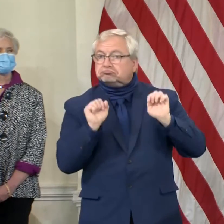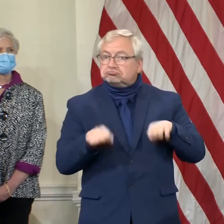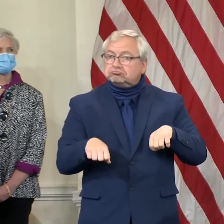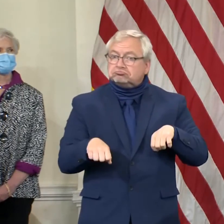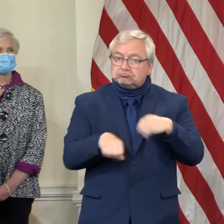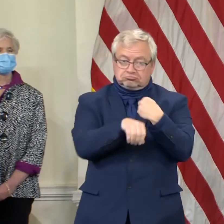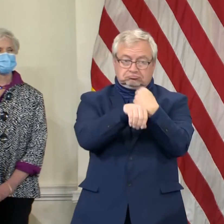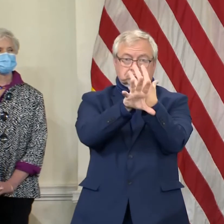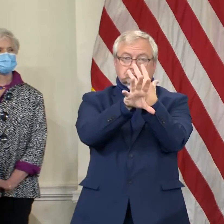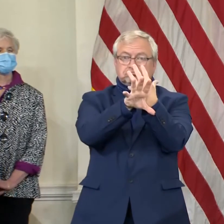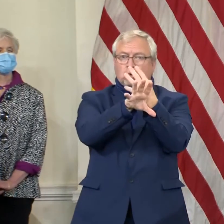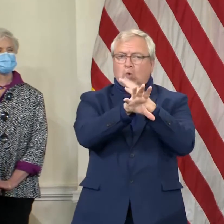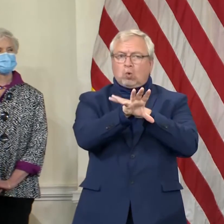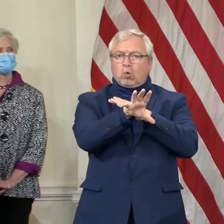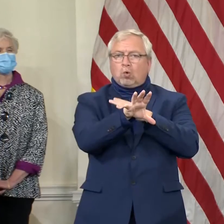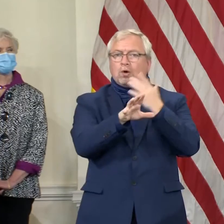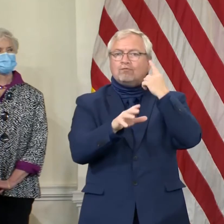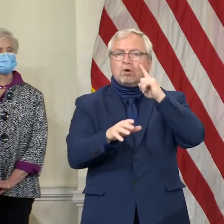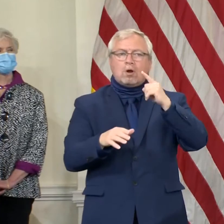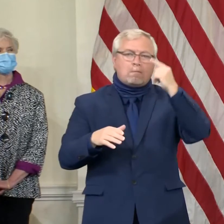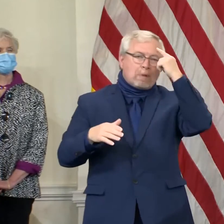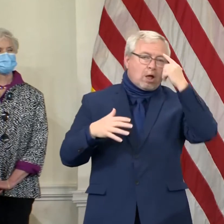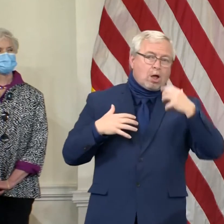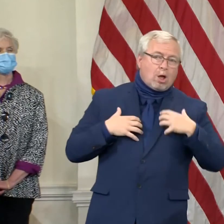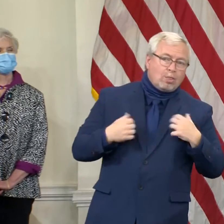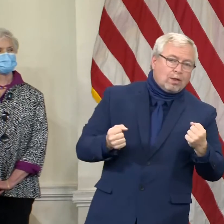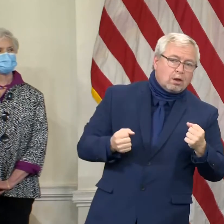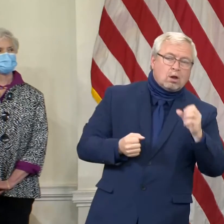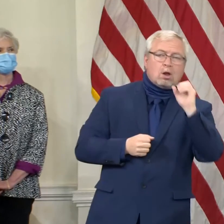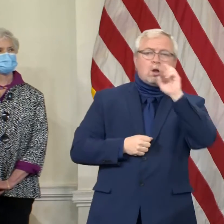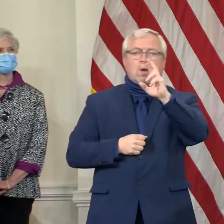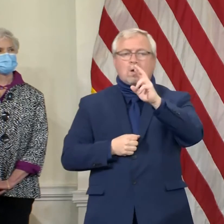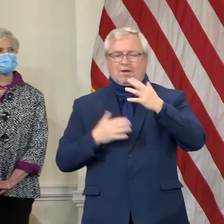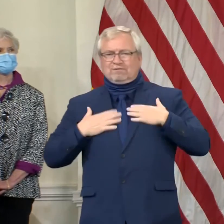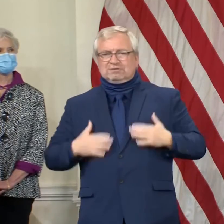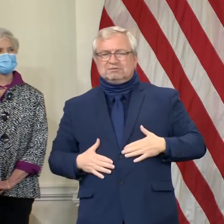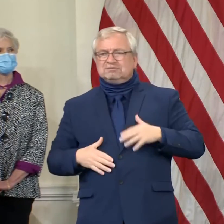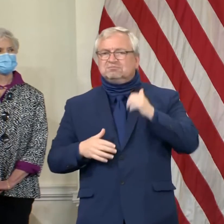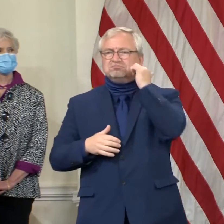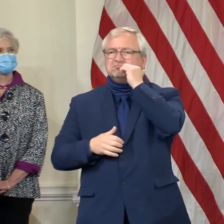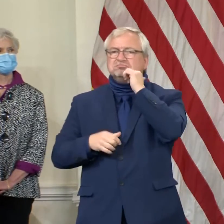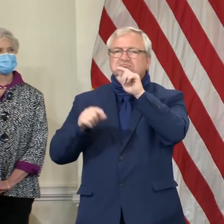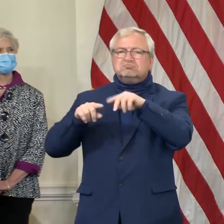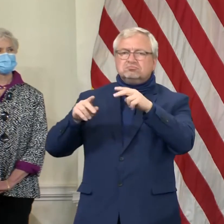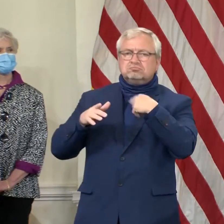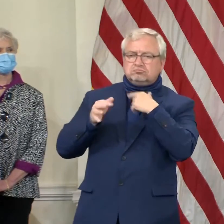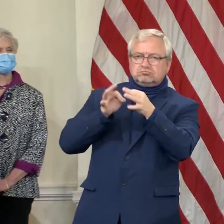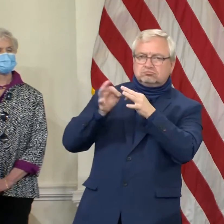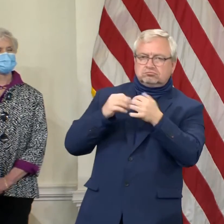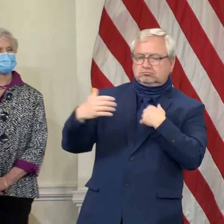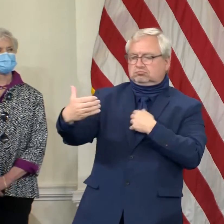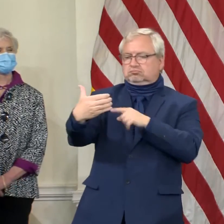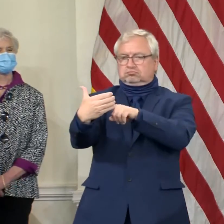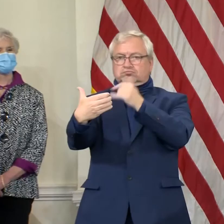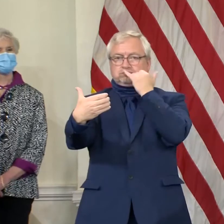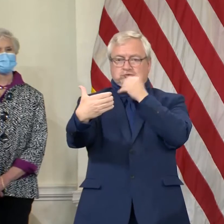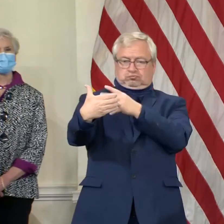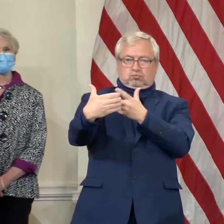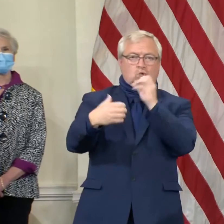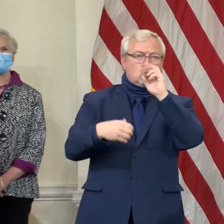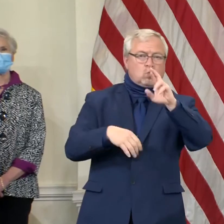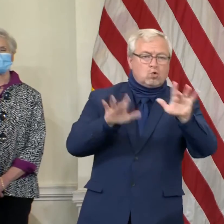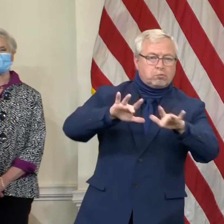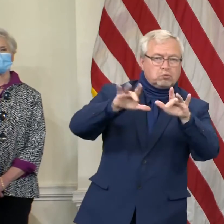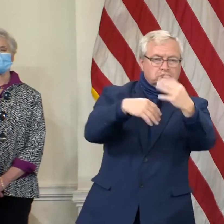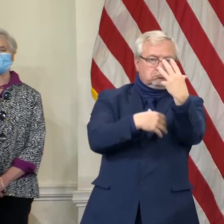or physical concerns right now through your phone or your computer. Complaints like minor